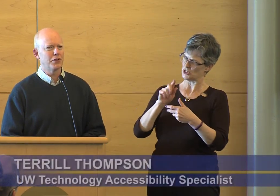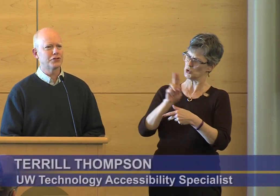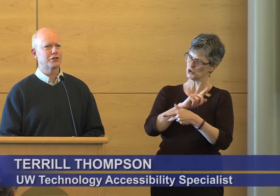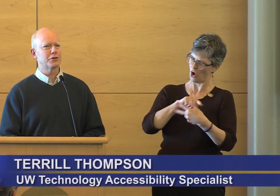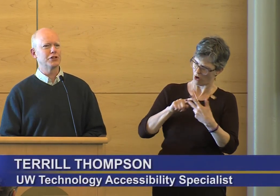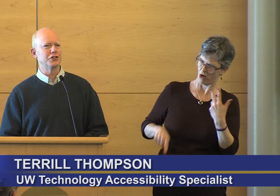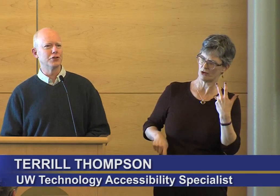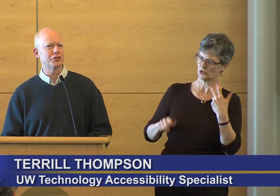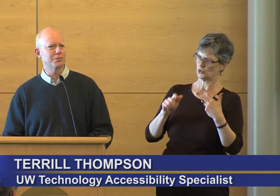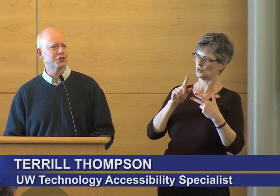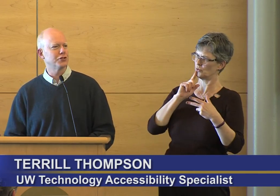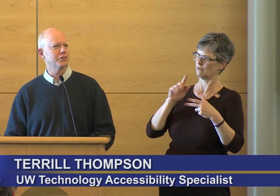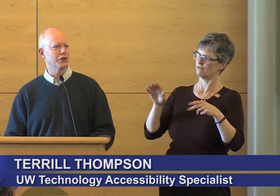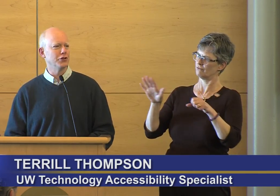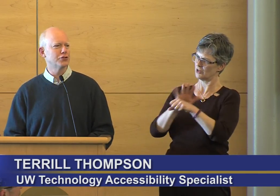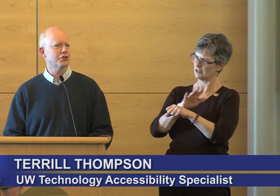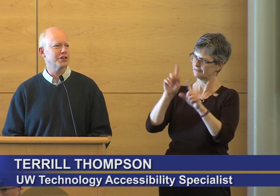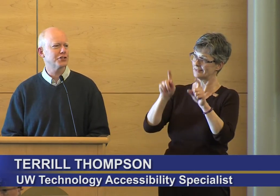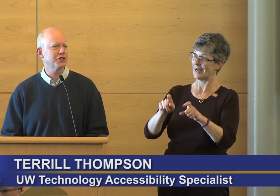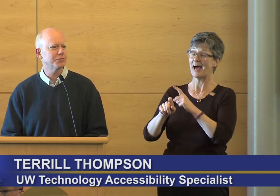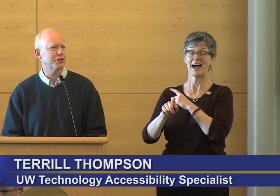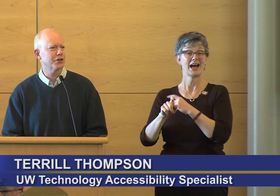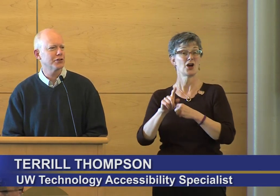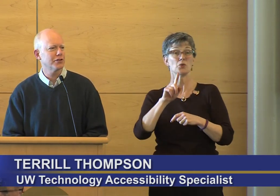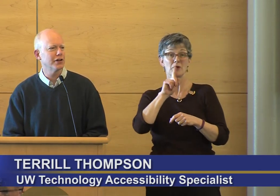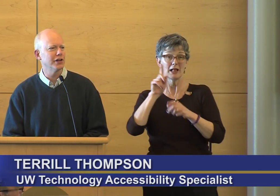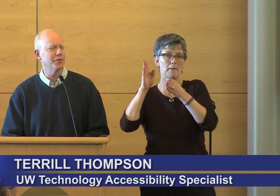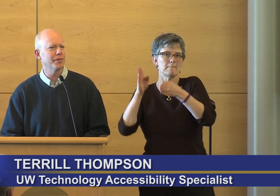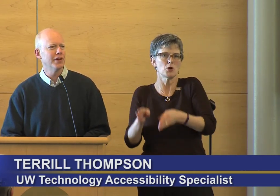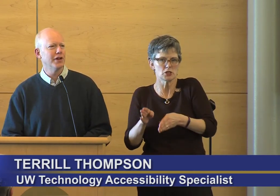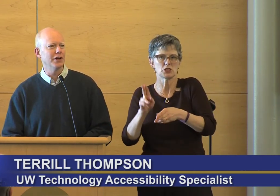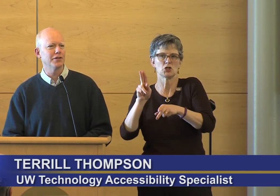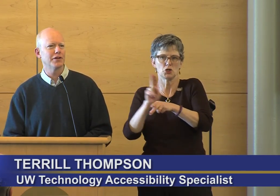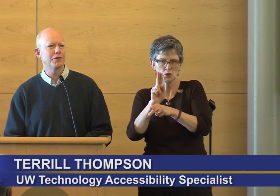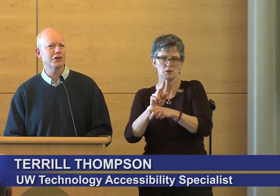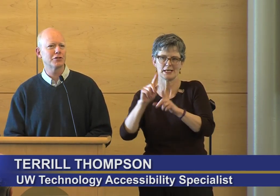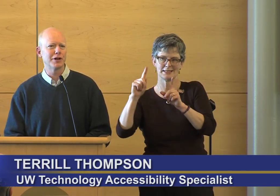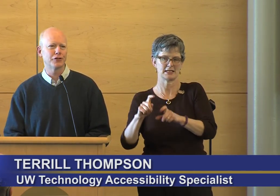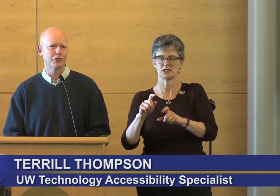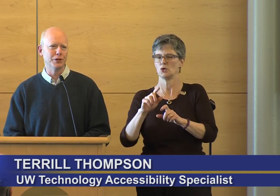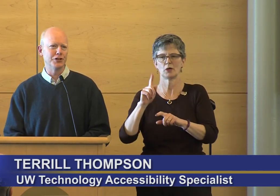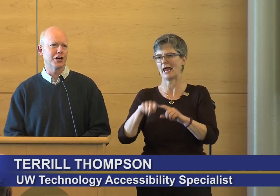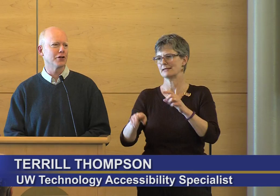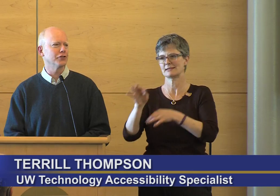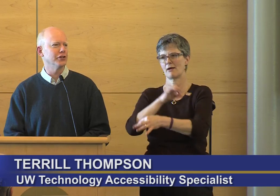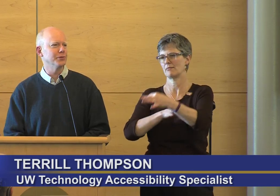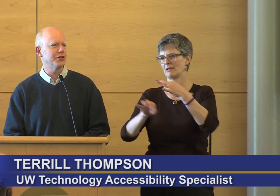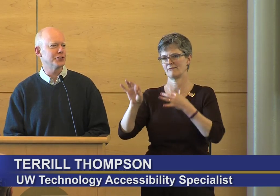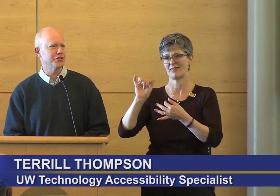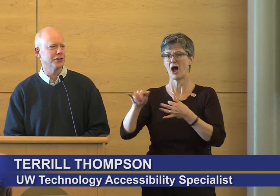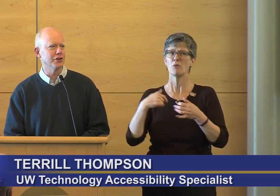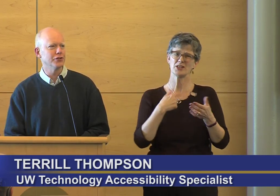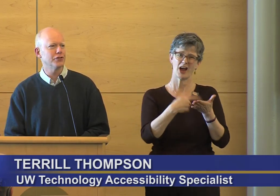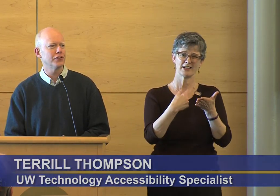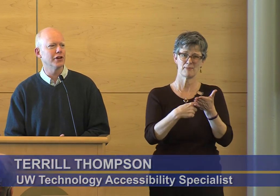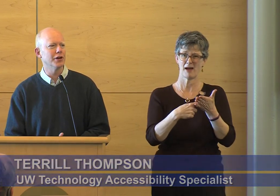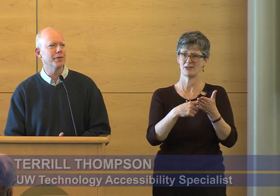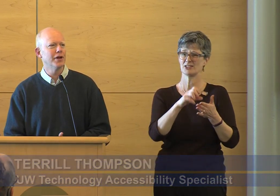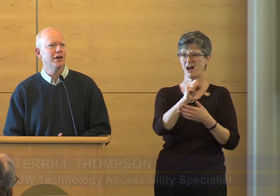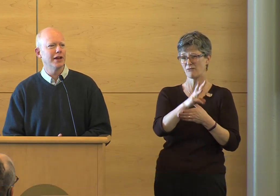users. So, what are your thoughts on those three phases? That they do they need to work together to actually create an accessible environment once you're